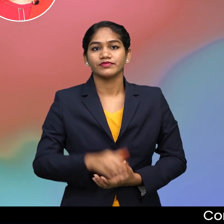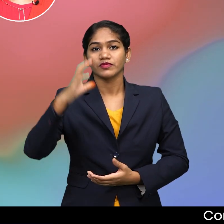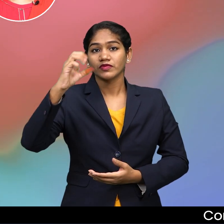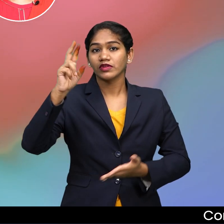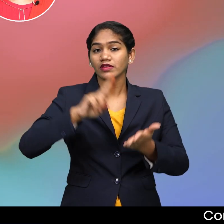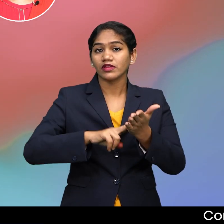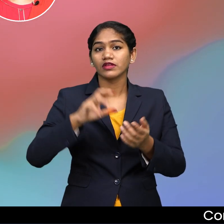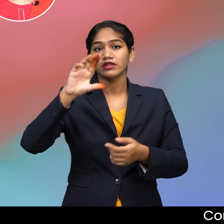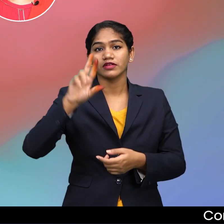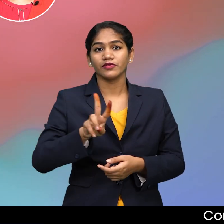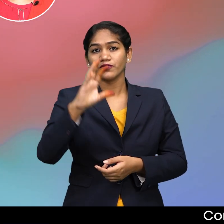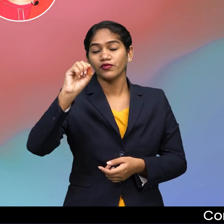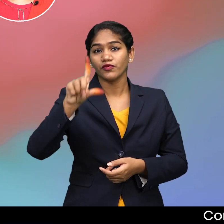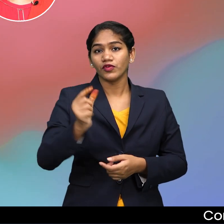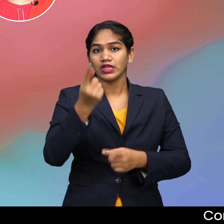Convulsions.